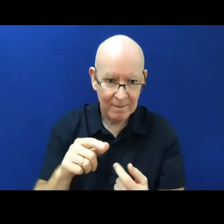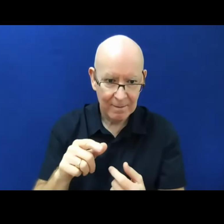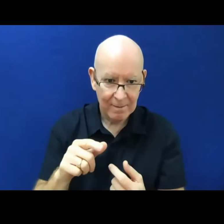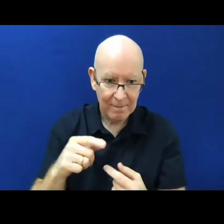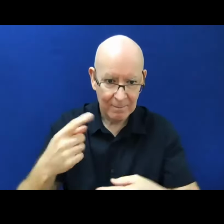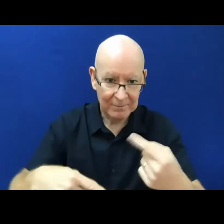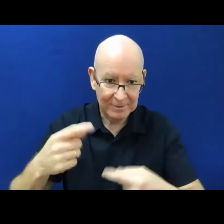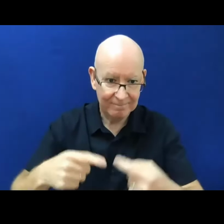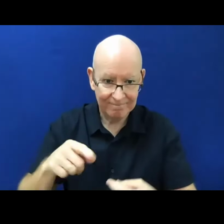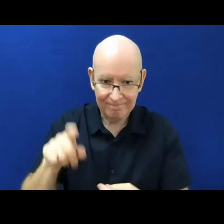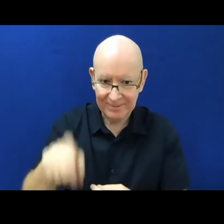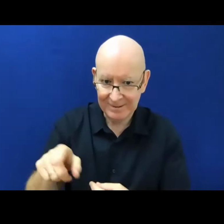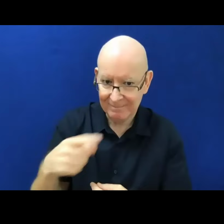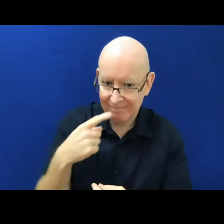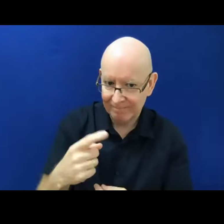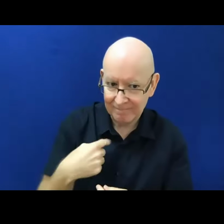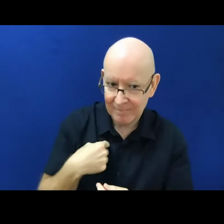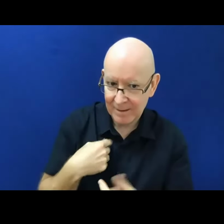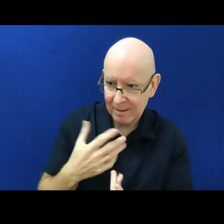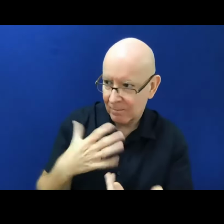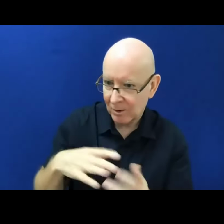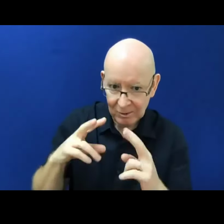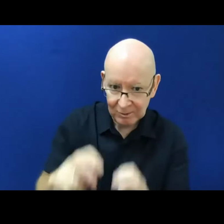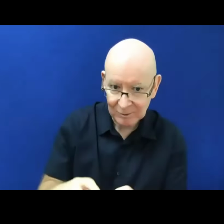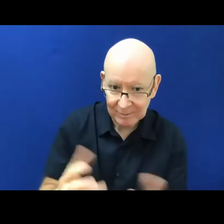for independent living will have to be